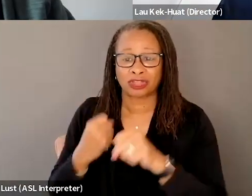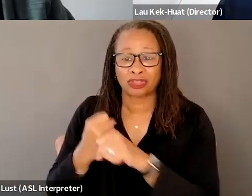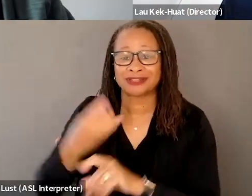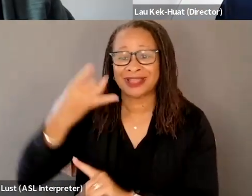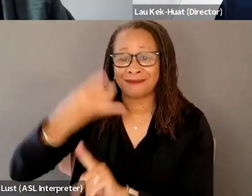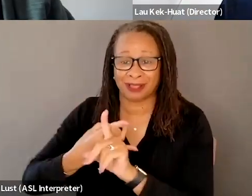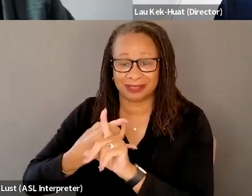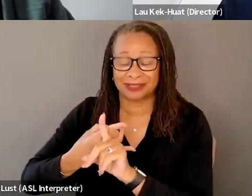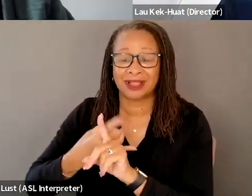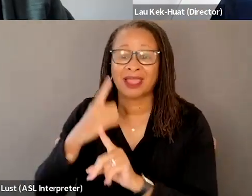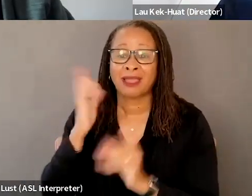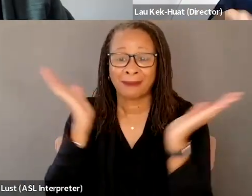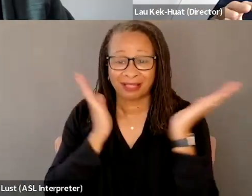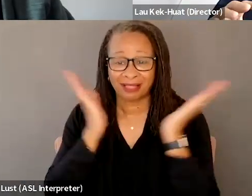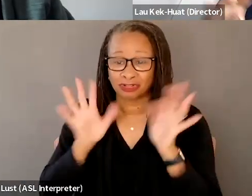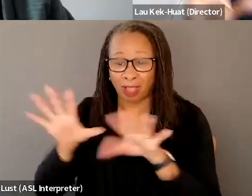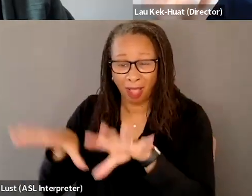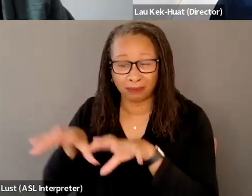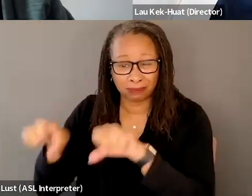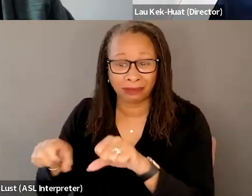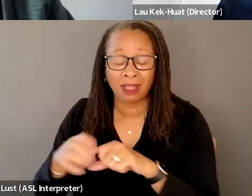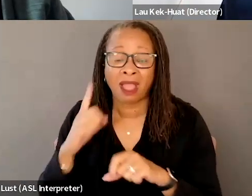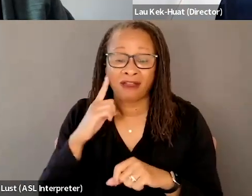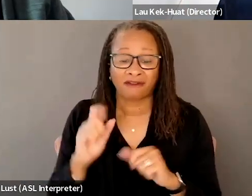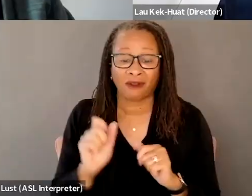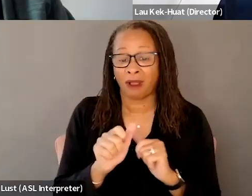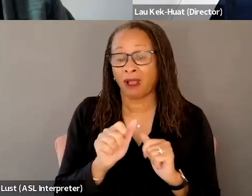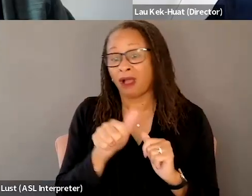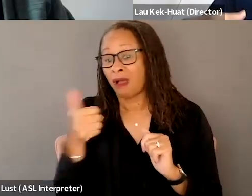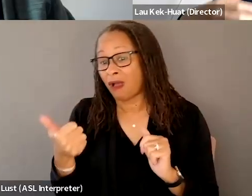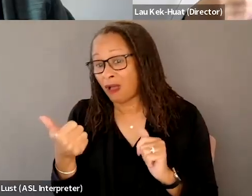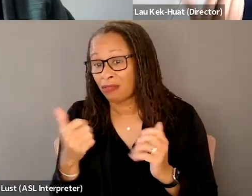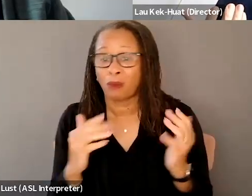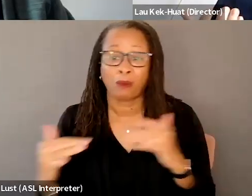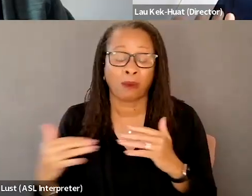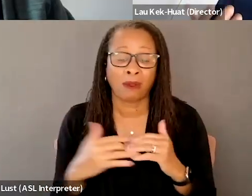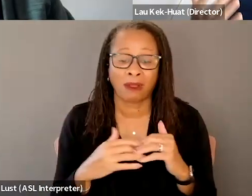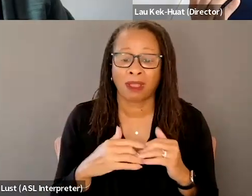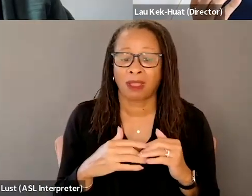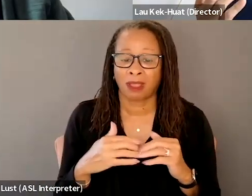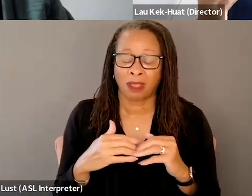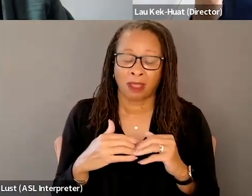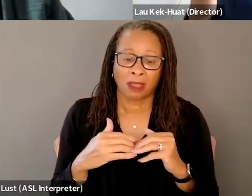8 months. So, but for all the war, we thought